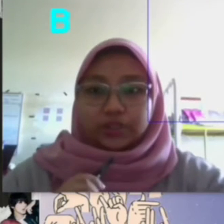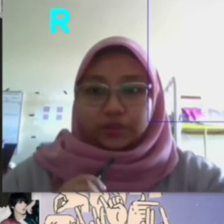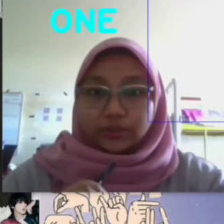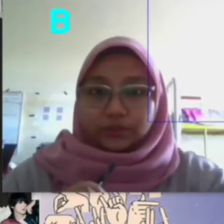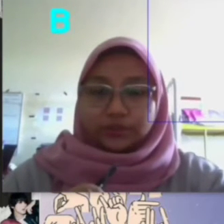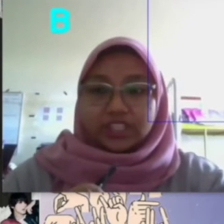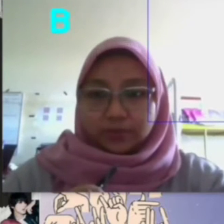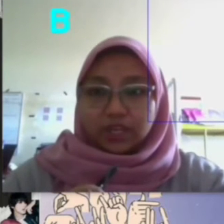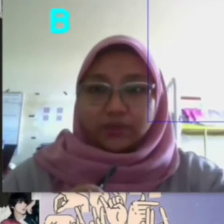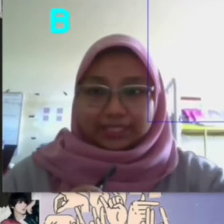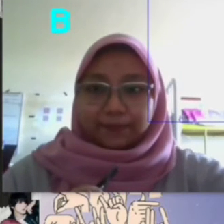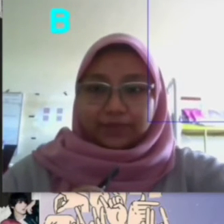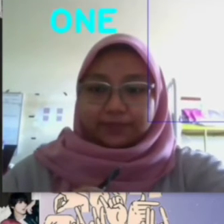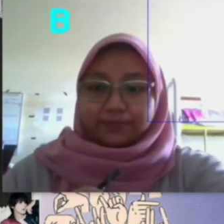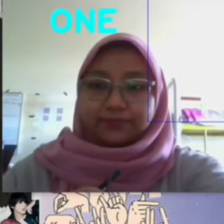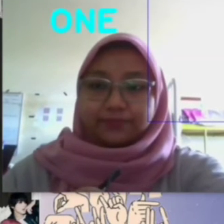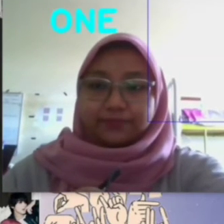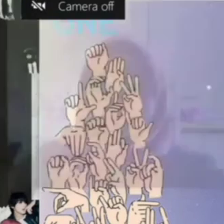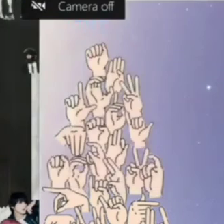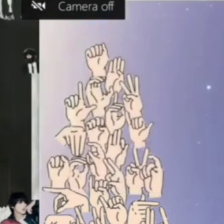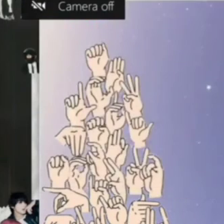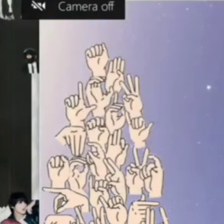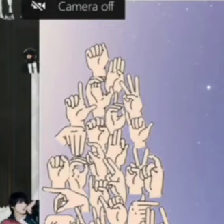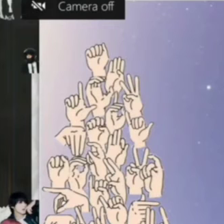Next, we go to terjemah guna kamera.